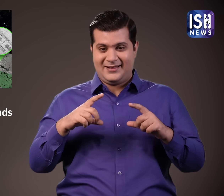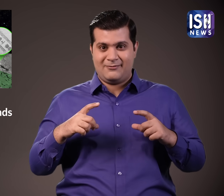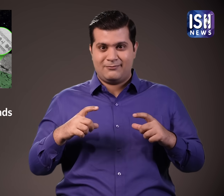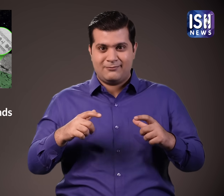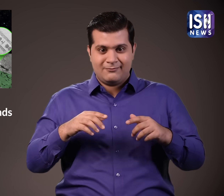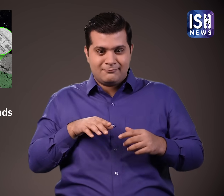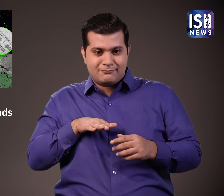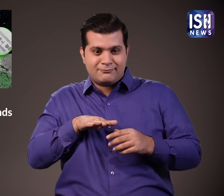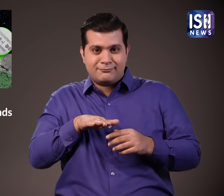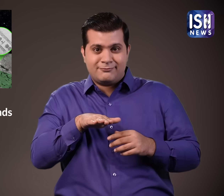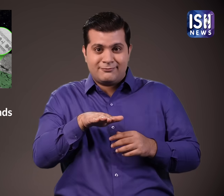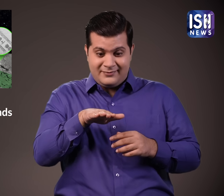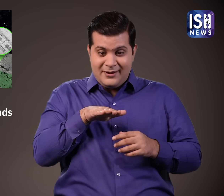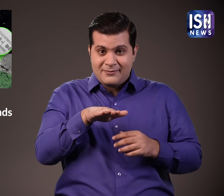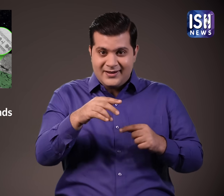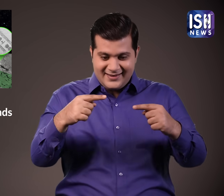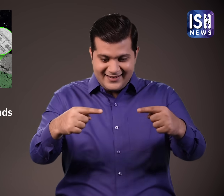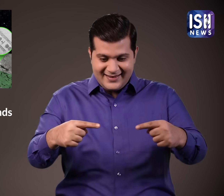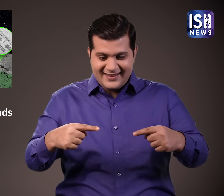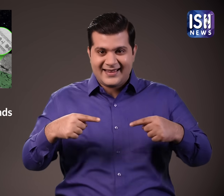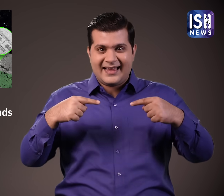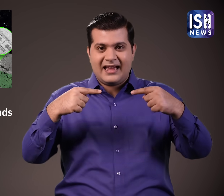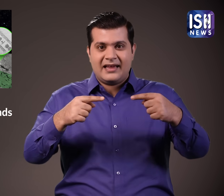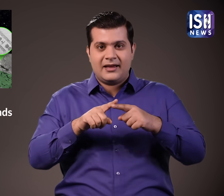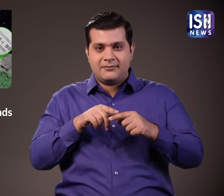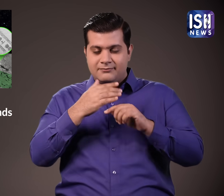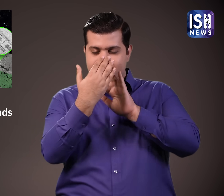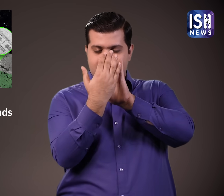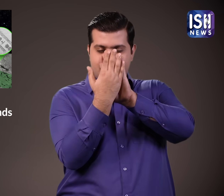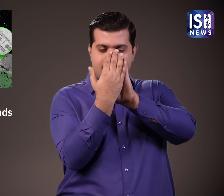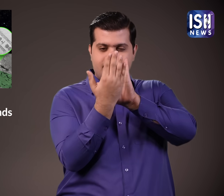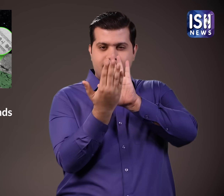The Pragyaan rolled out of the lander and began its moonwalk on space.